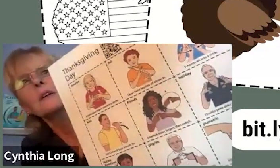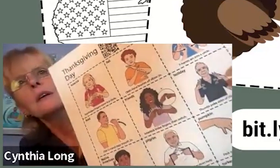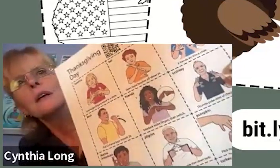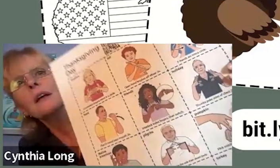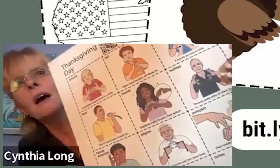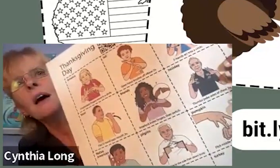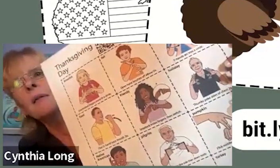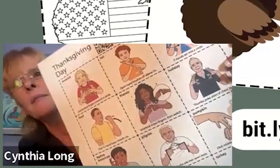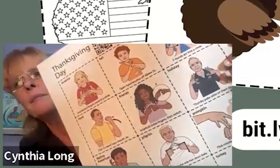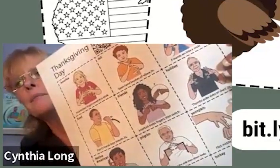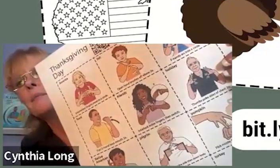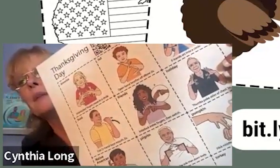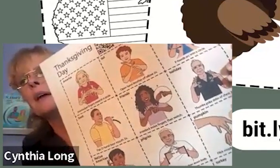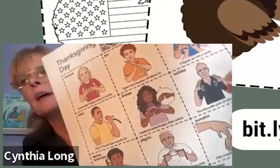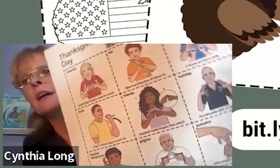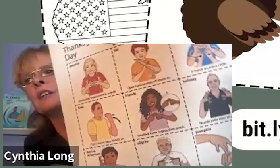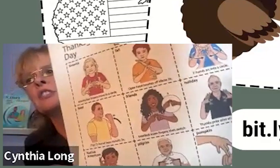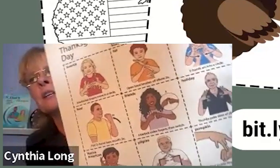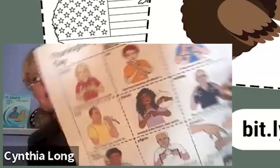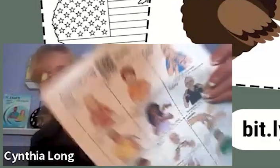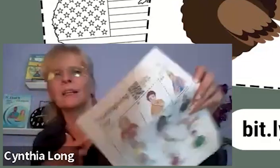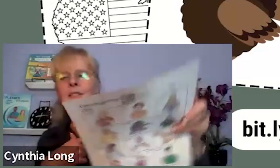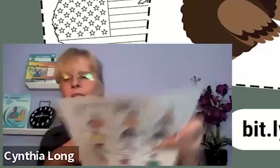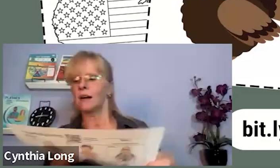close. Oh